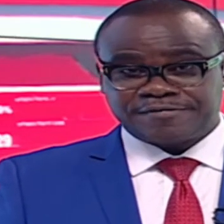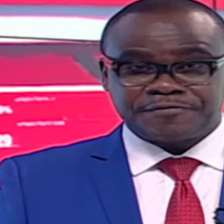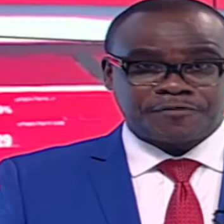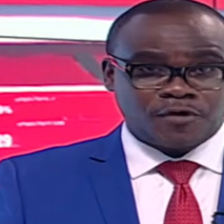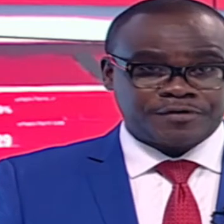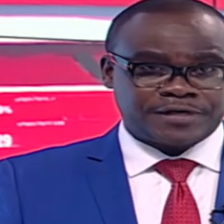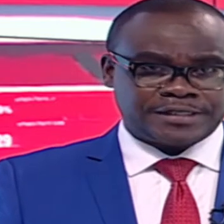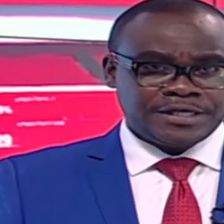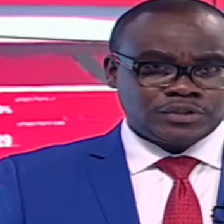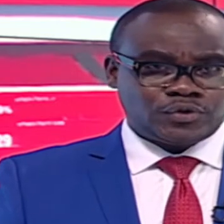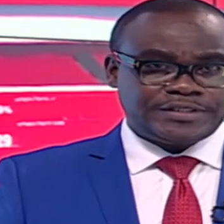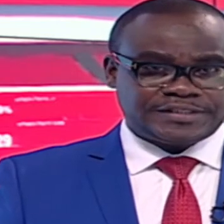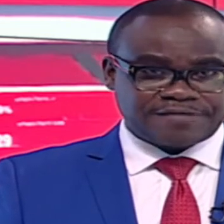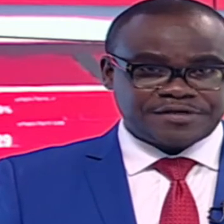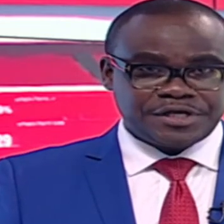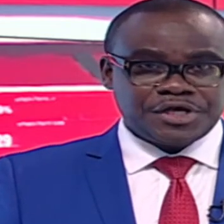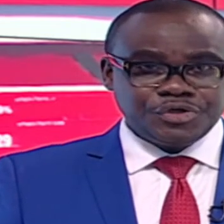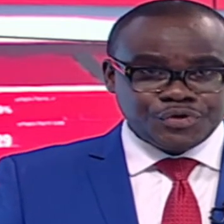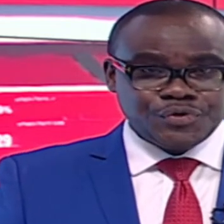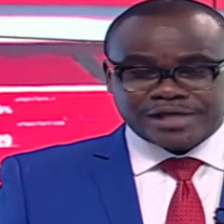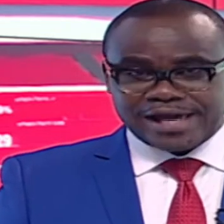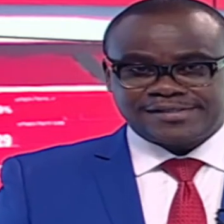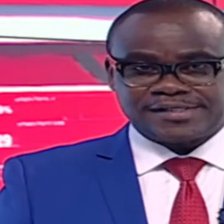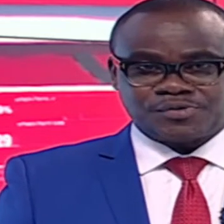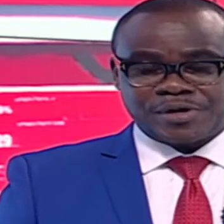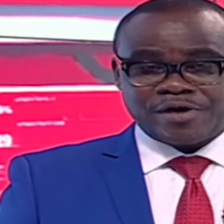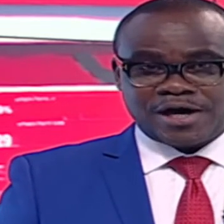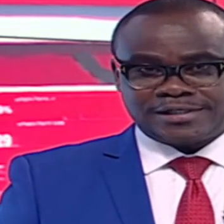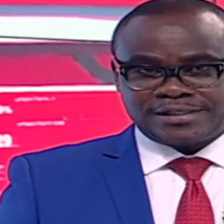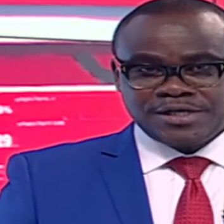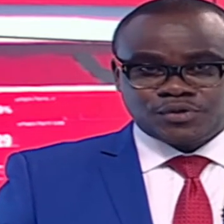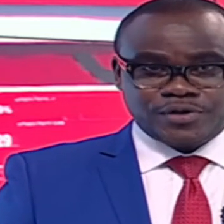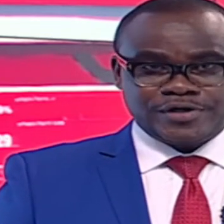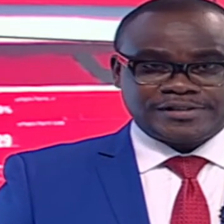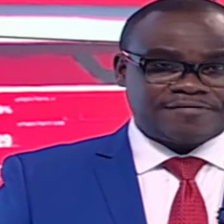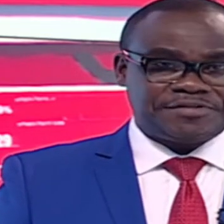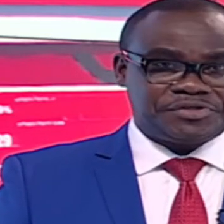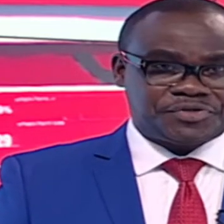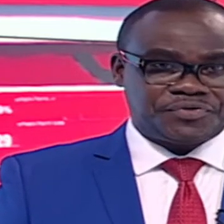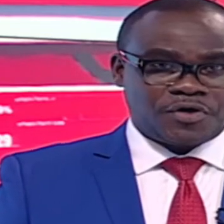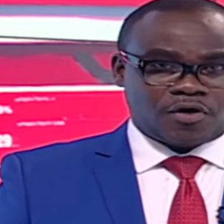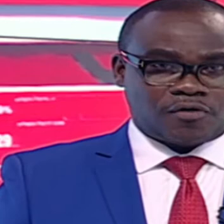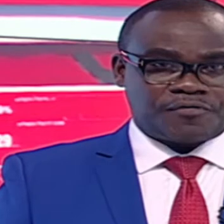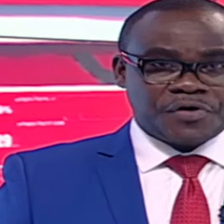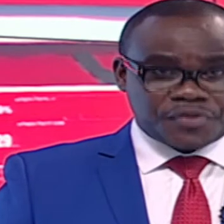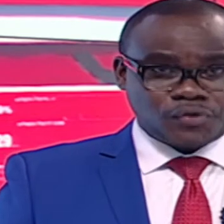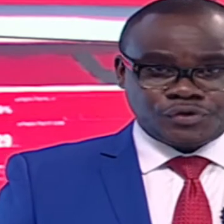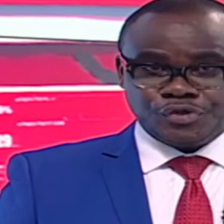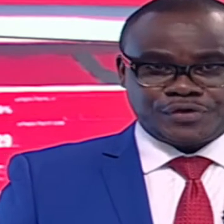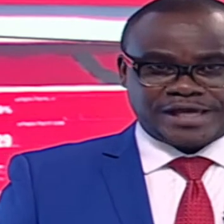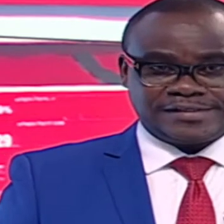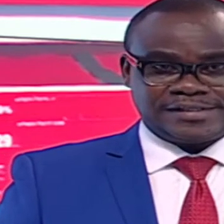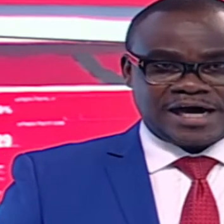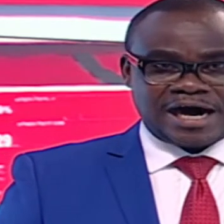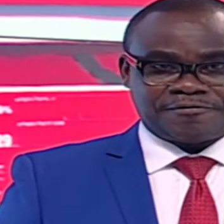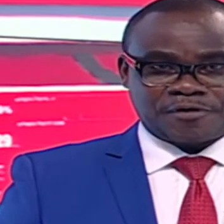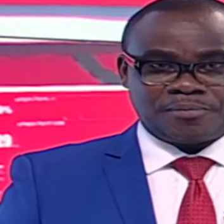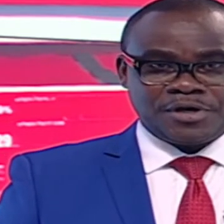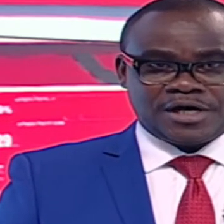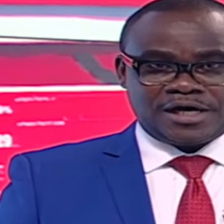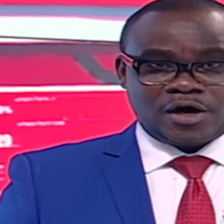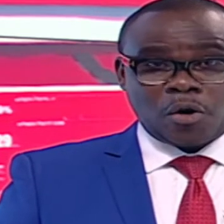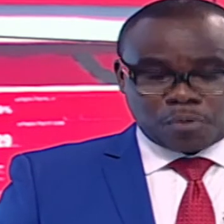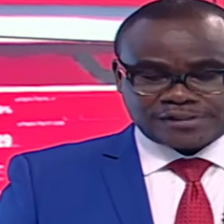5,127 after 427 new cases were added. 272 of those new cases are